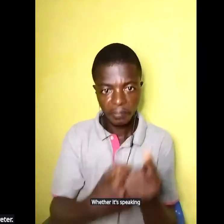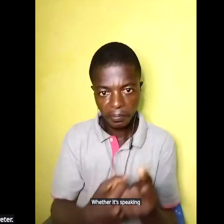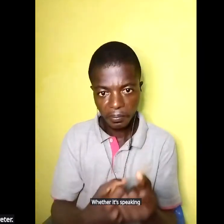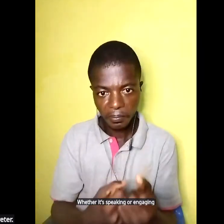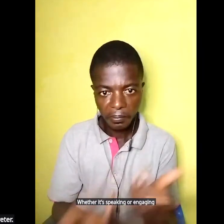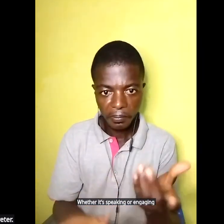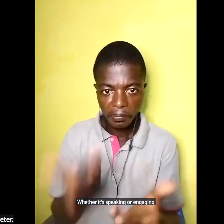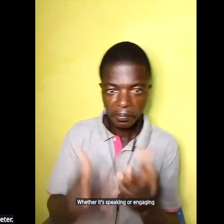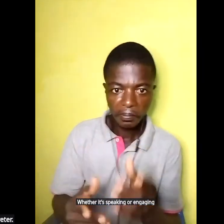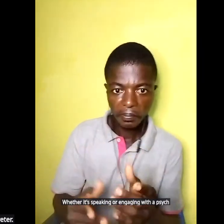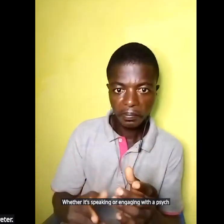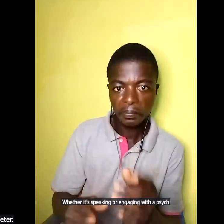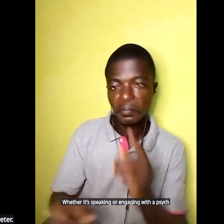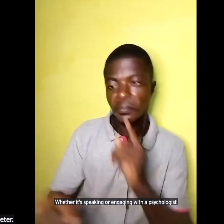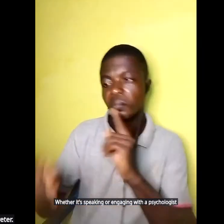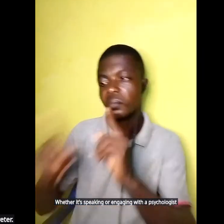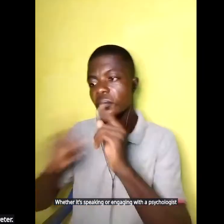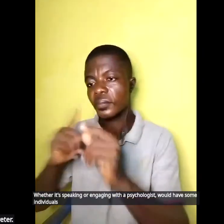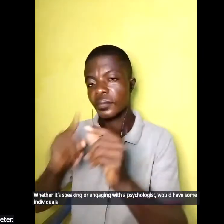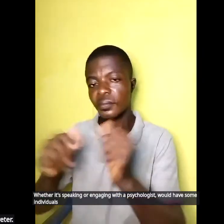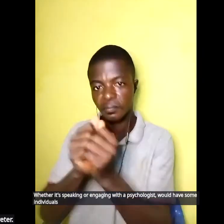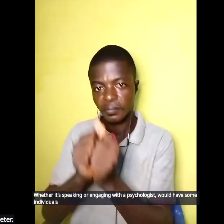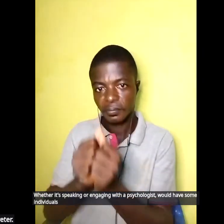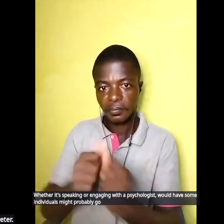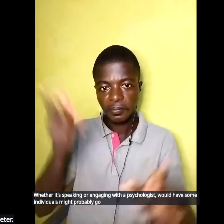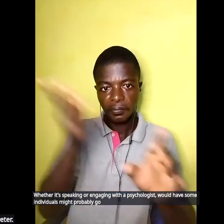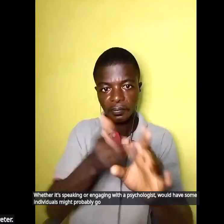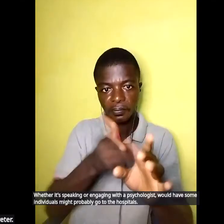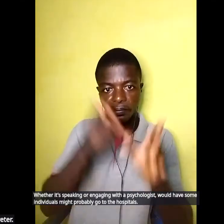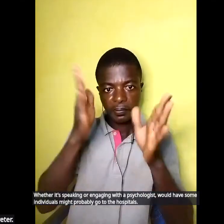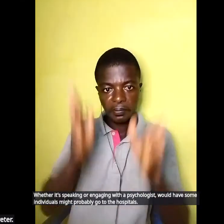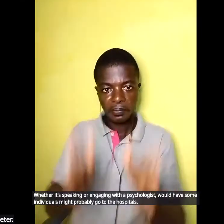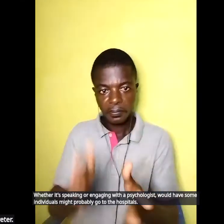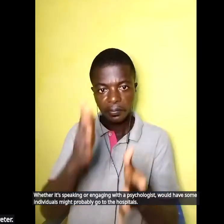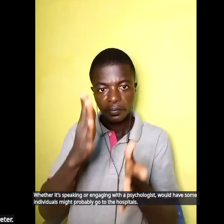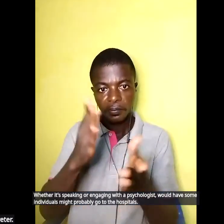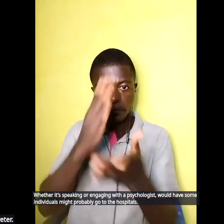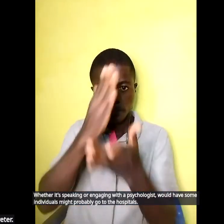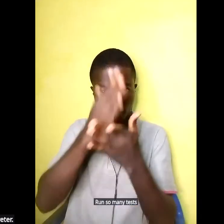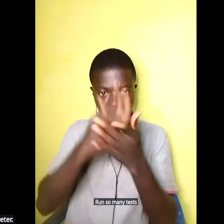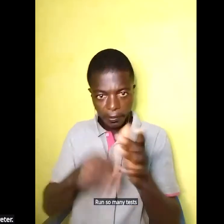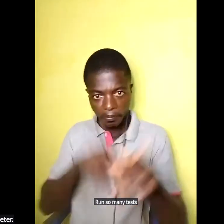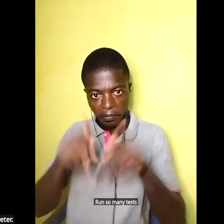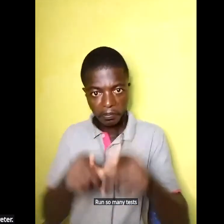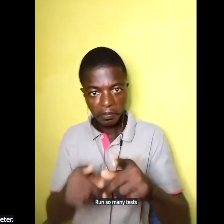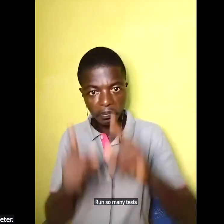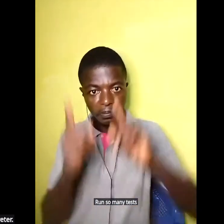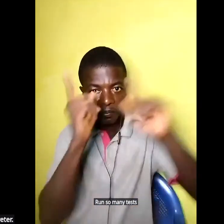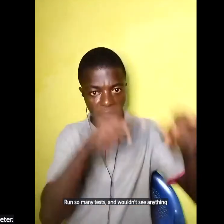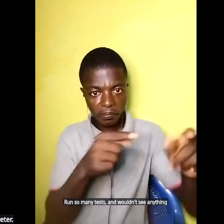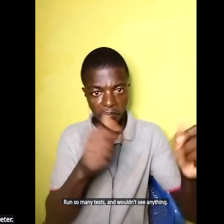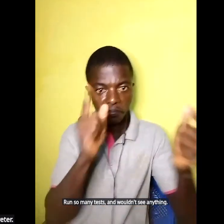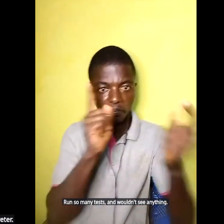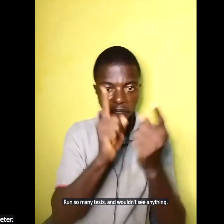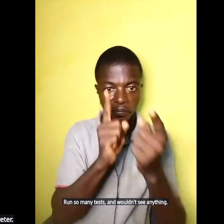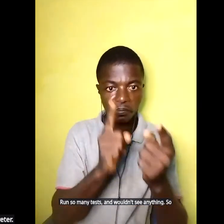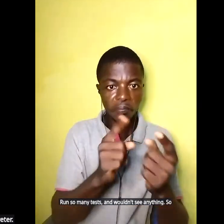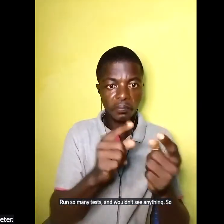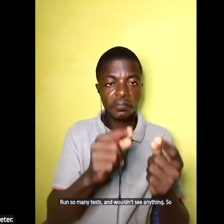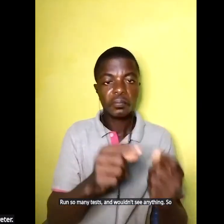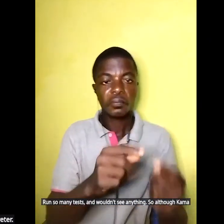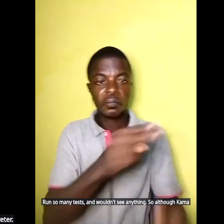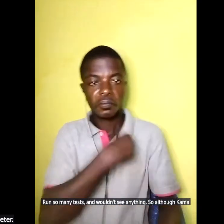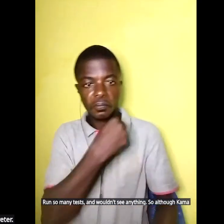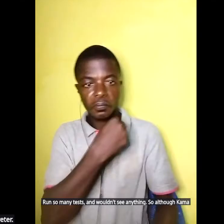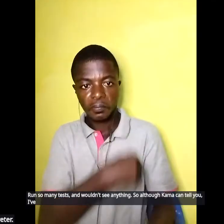with a psychologist, would have some individuals that might probably go to the hospitals, run so many tests, and wouldn't see anything. So they'll come back and tell you,